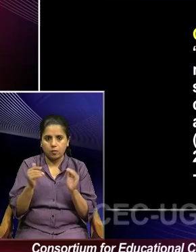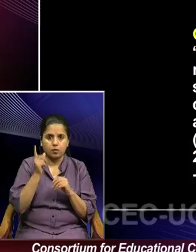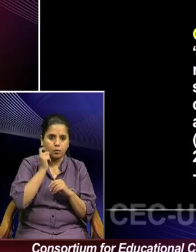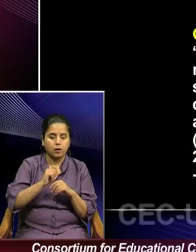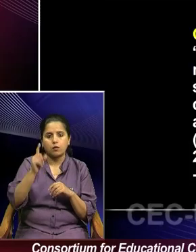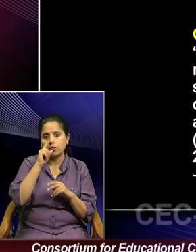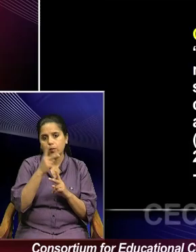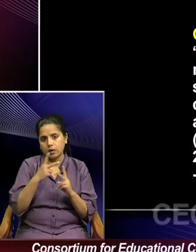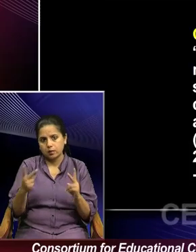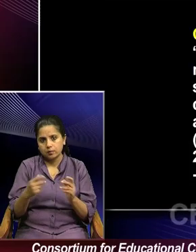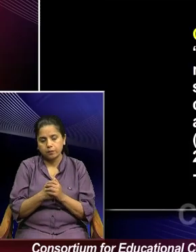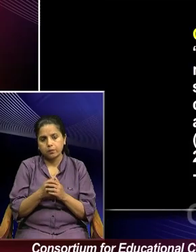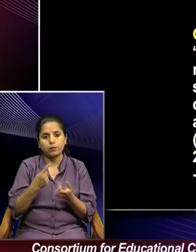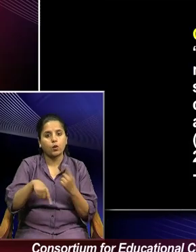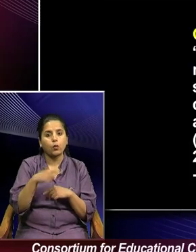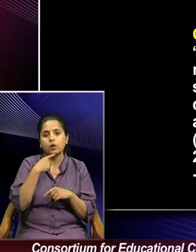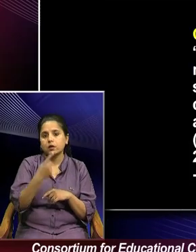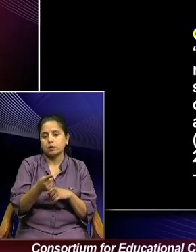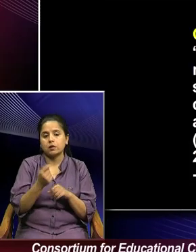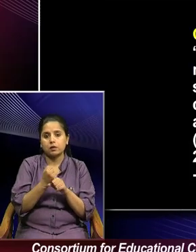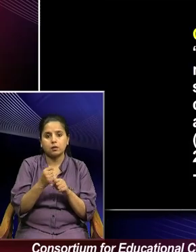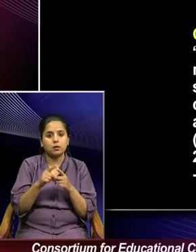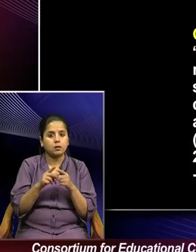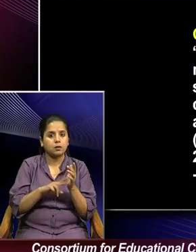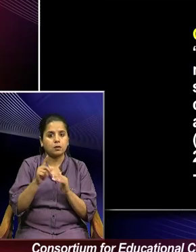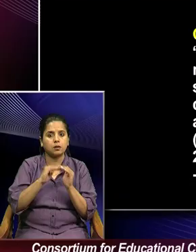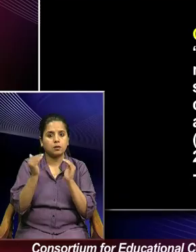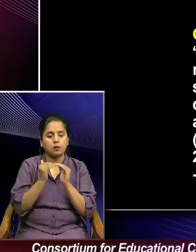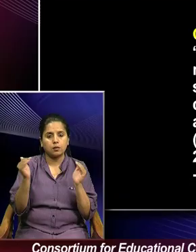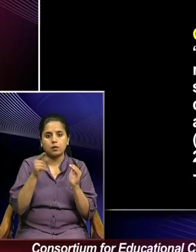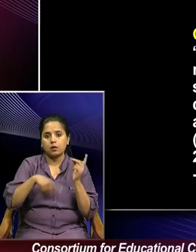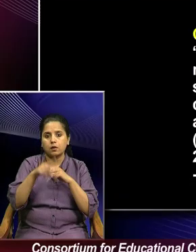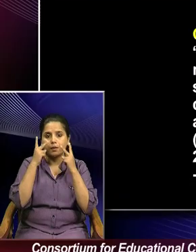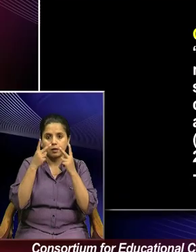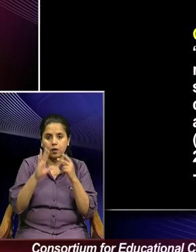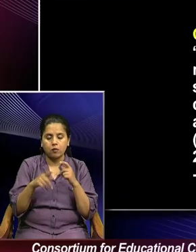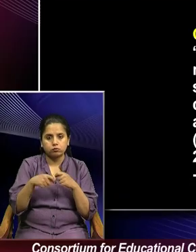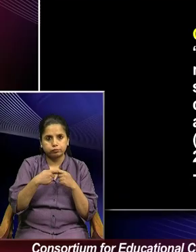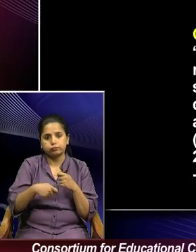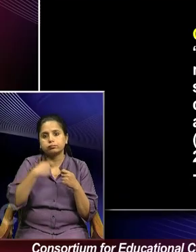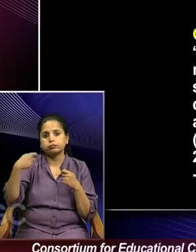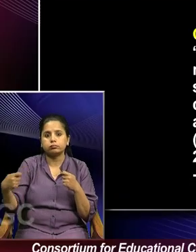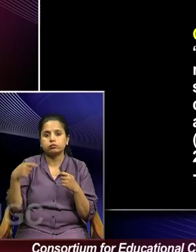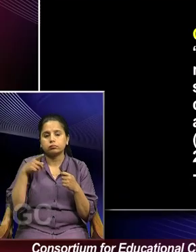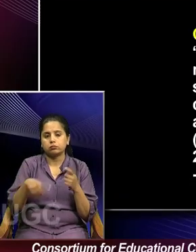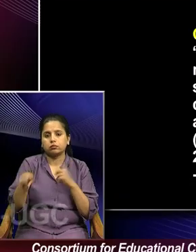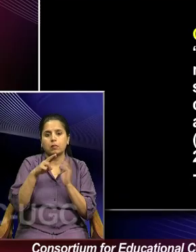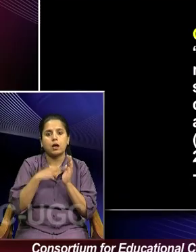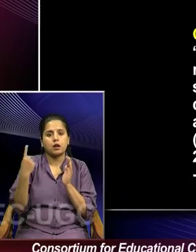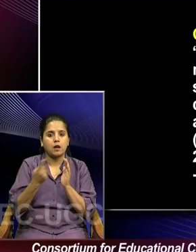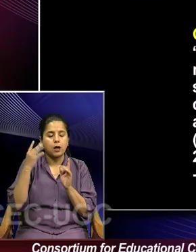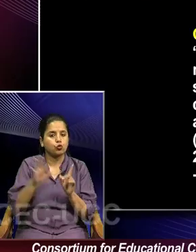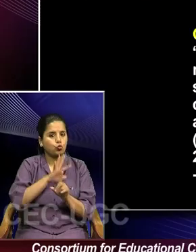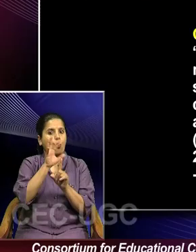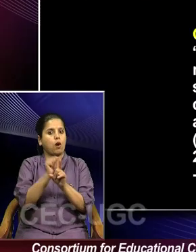women. To say gender equality then is also looking at the extent to which national